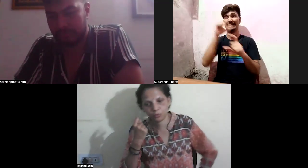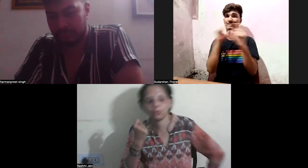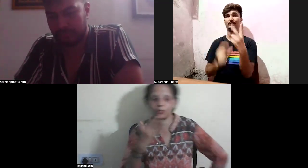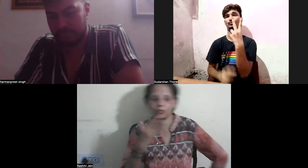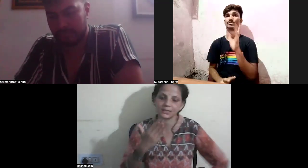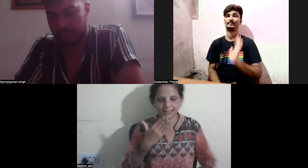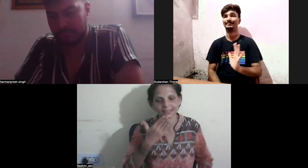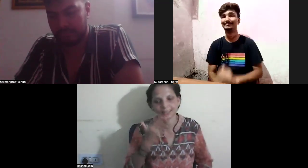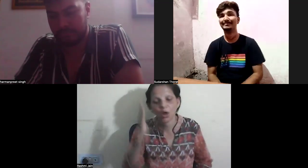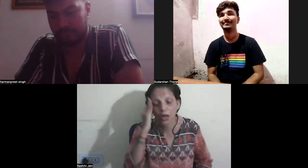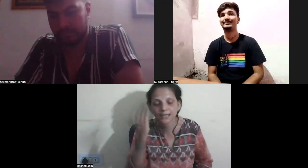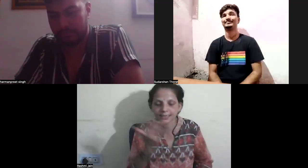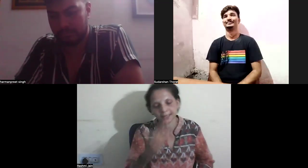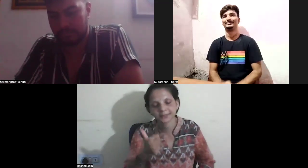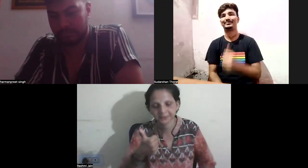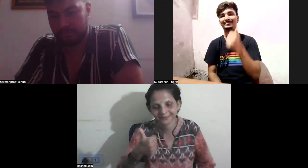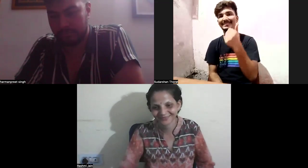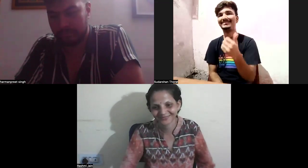there.